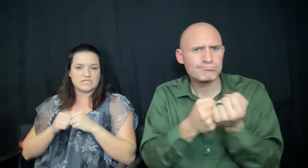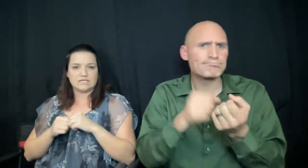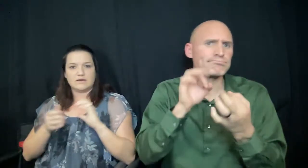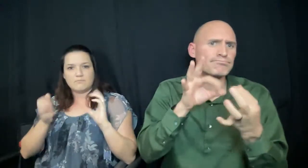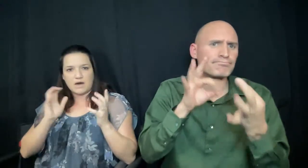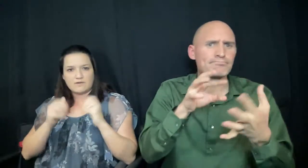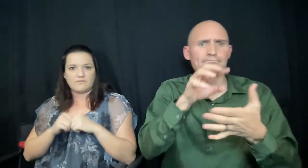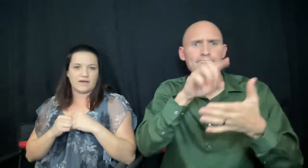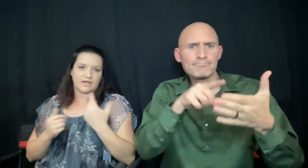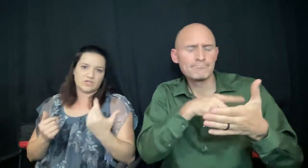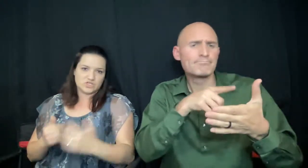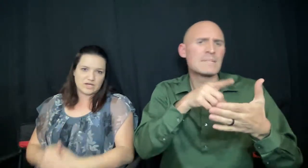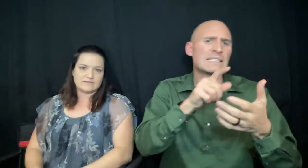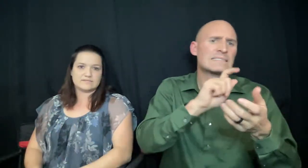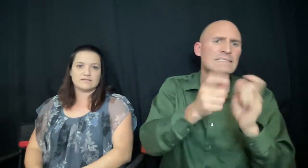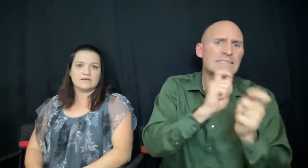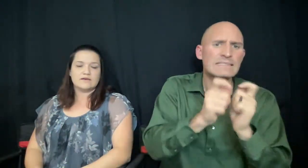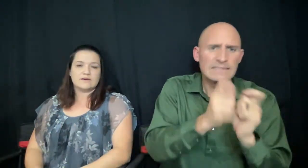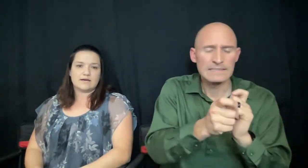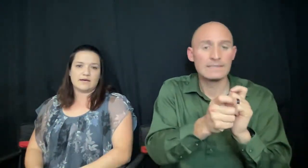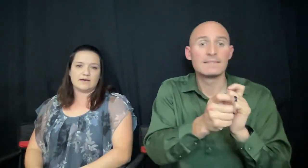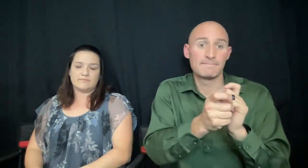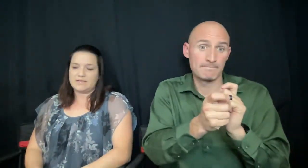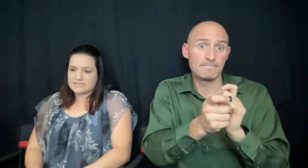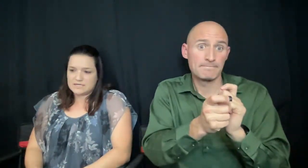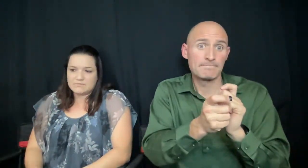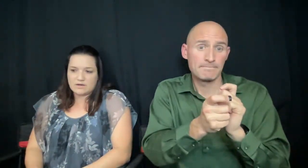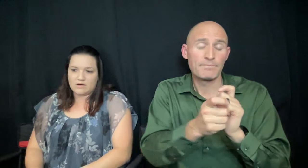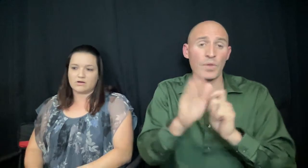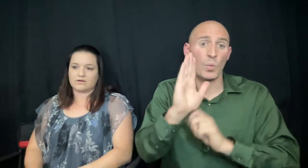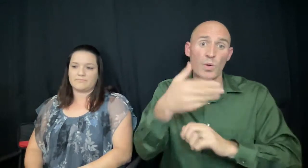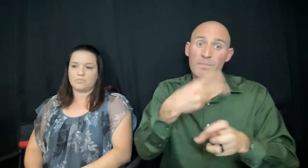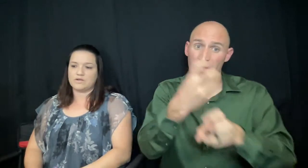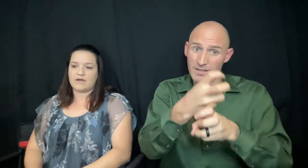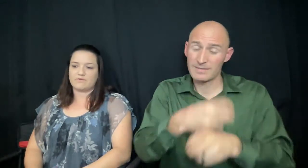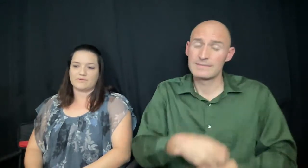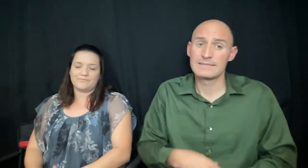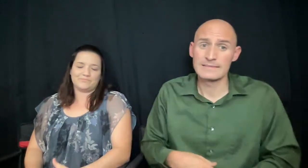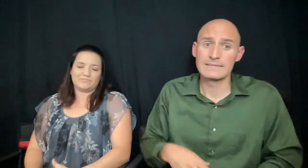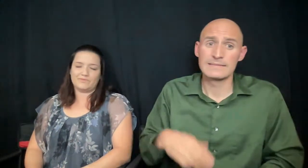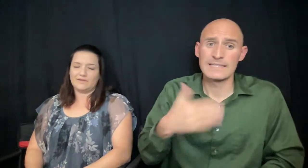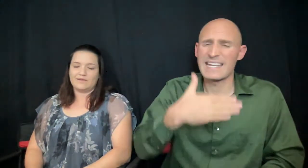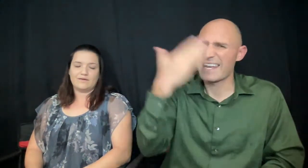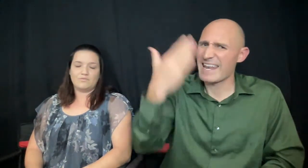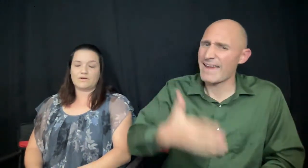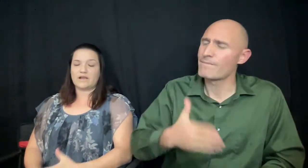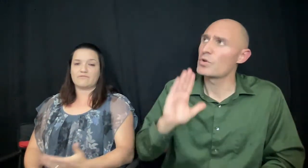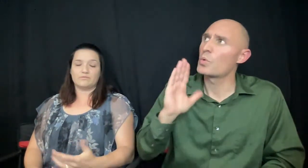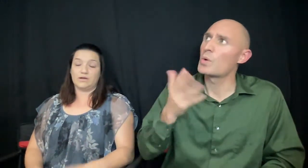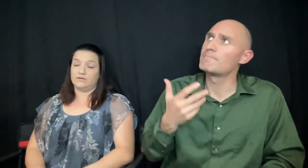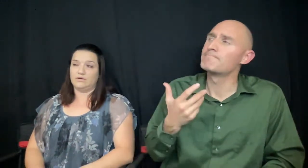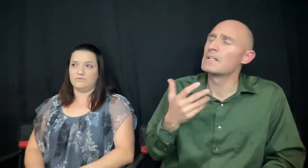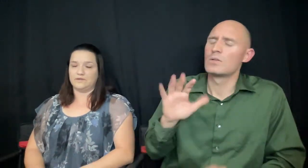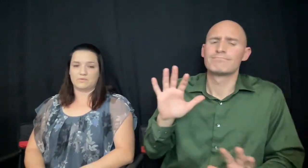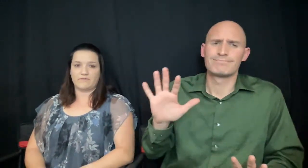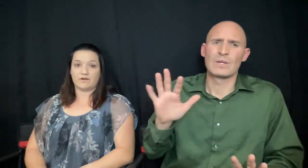critique, modify, adjust. It's going to be hard. We're never, well, hopefully we're never going to be